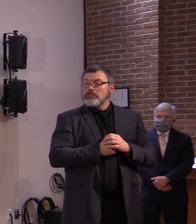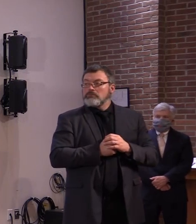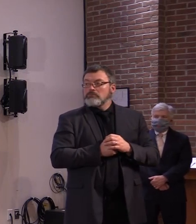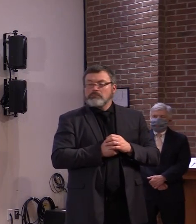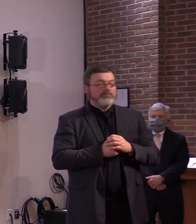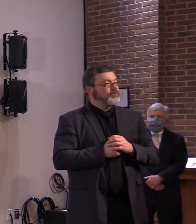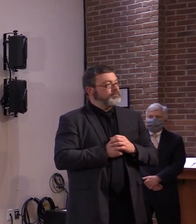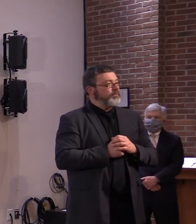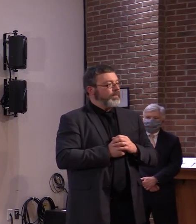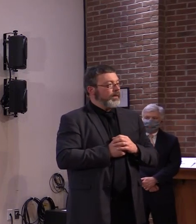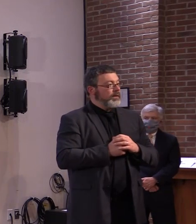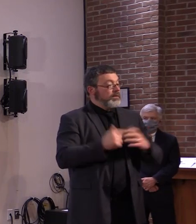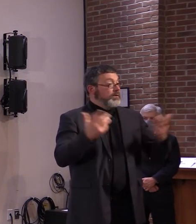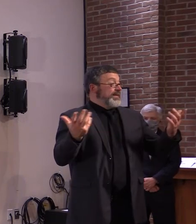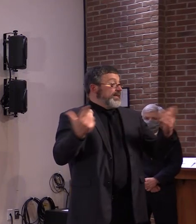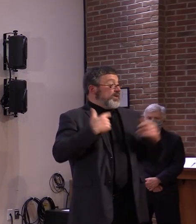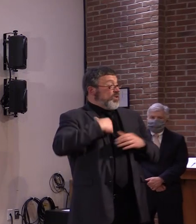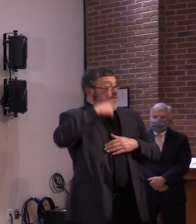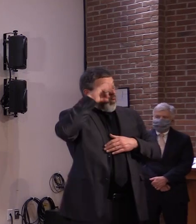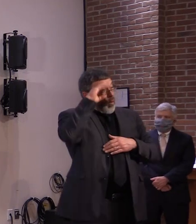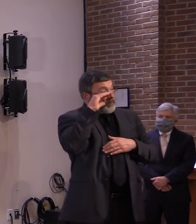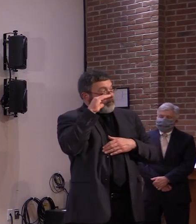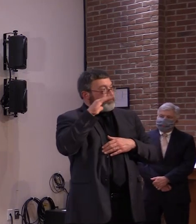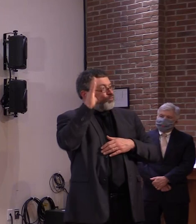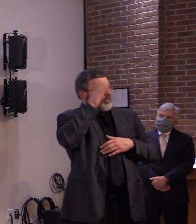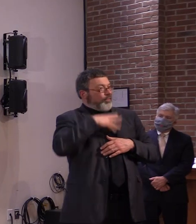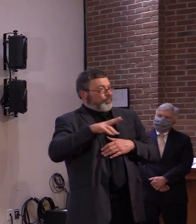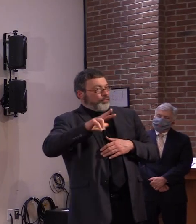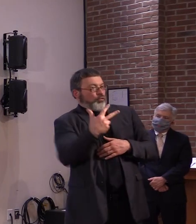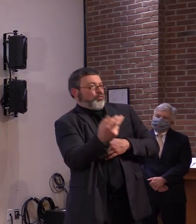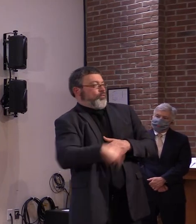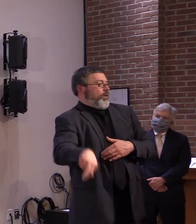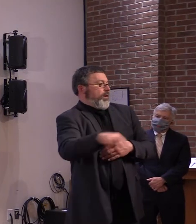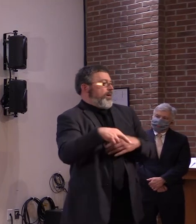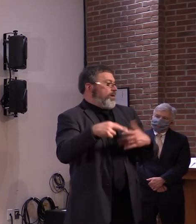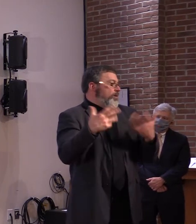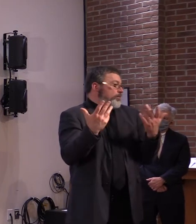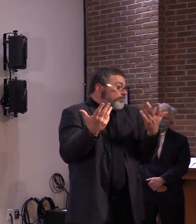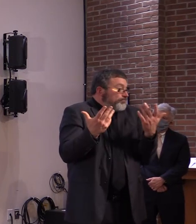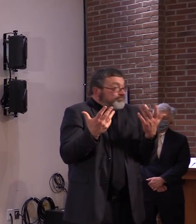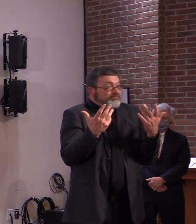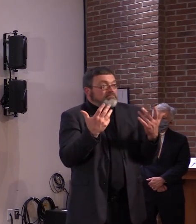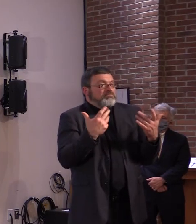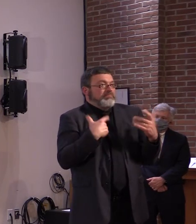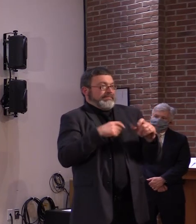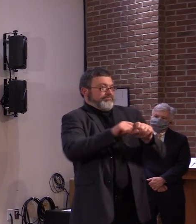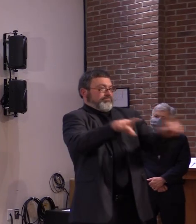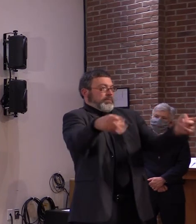be, hopefully, another opportunity to sign up for this program.